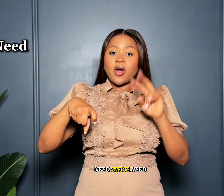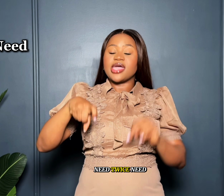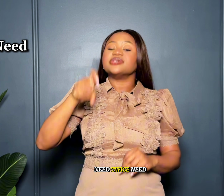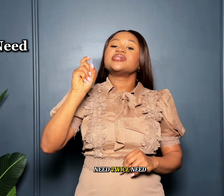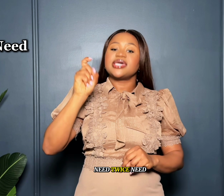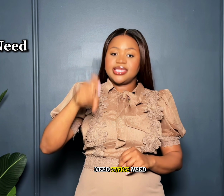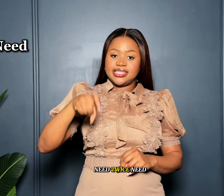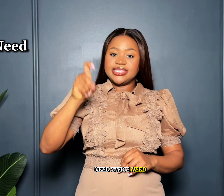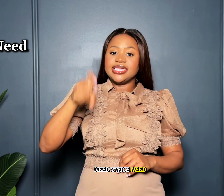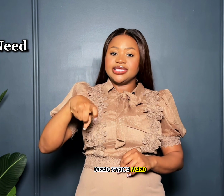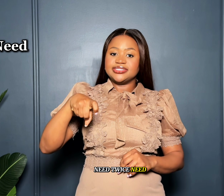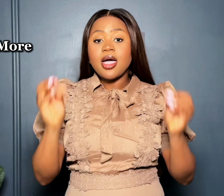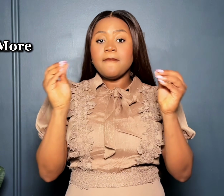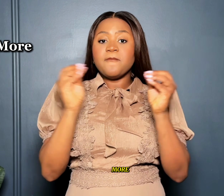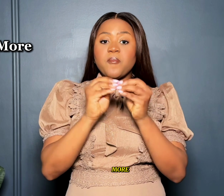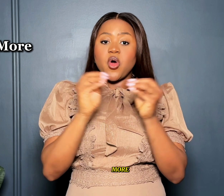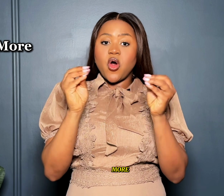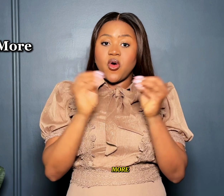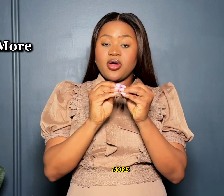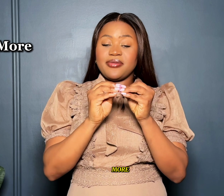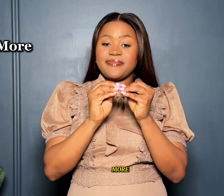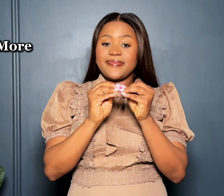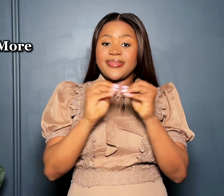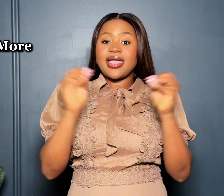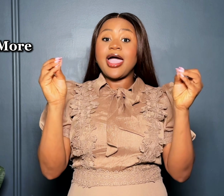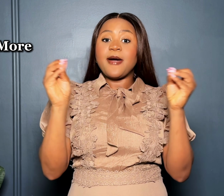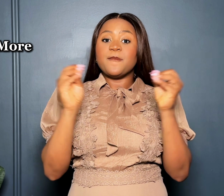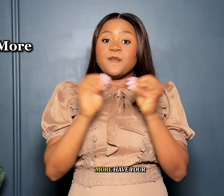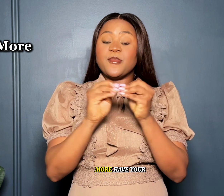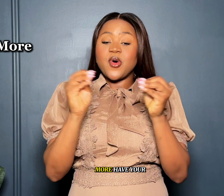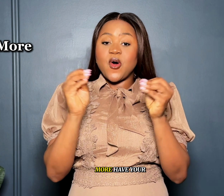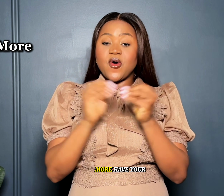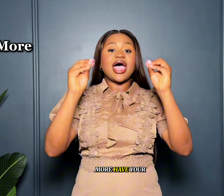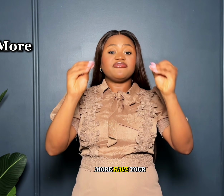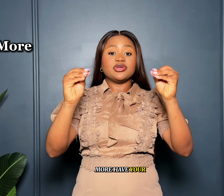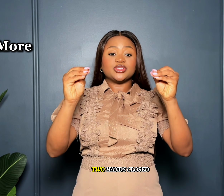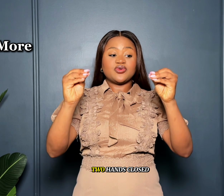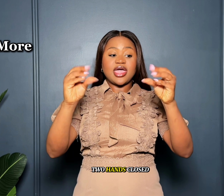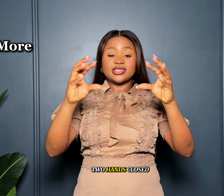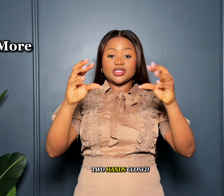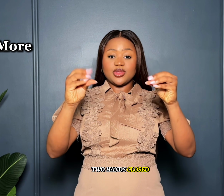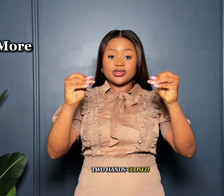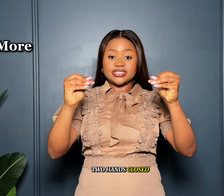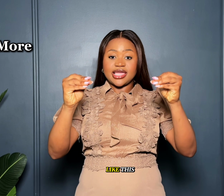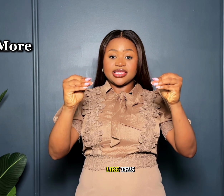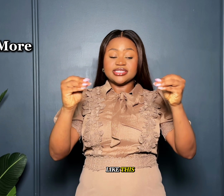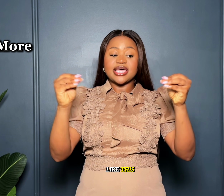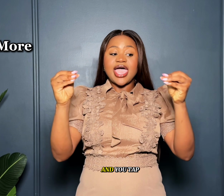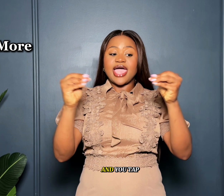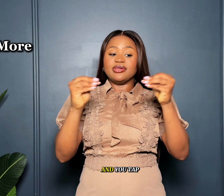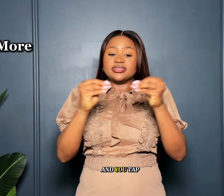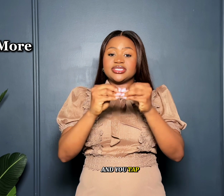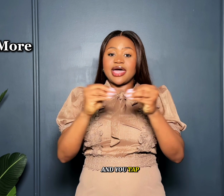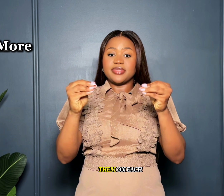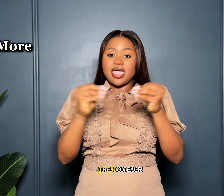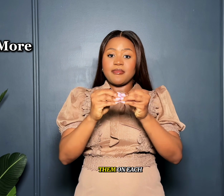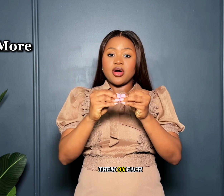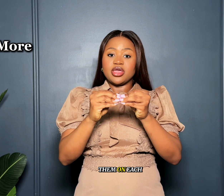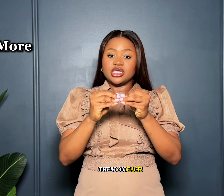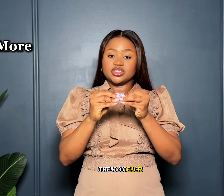Twice. Need. More. More. Have your 2 hands closed like this, and you tap them on each